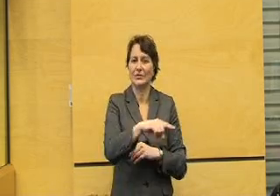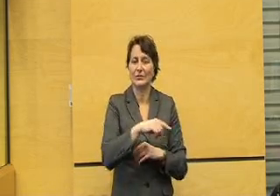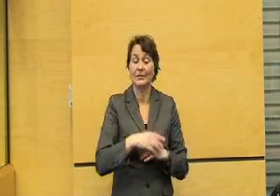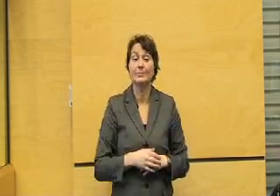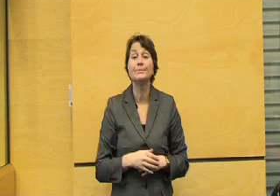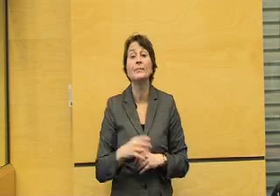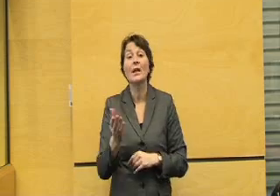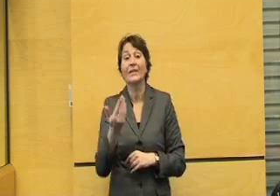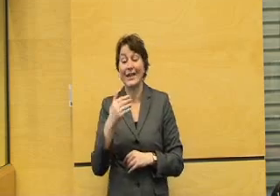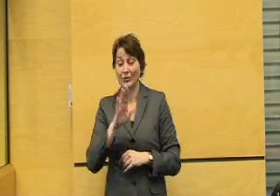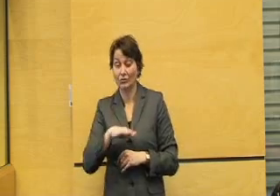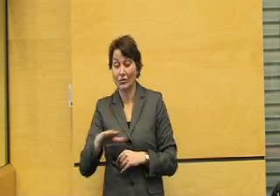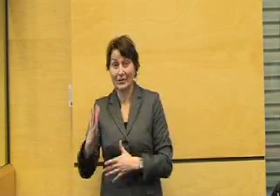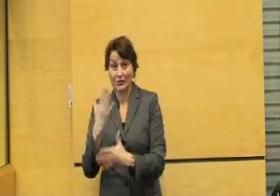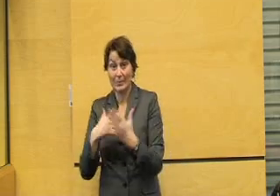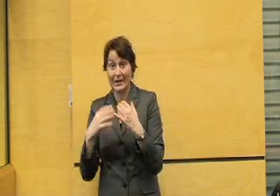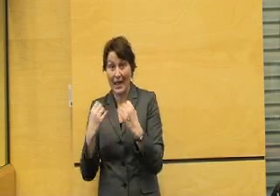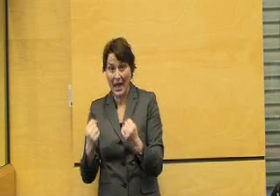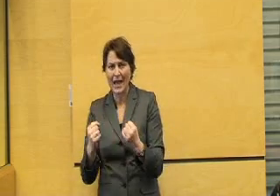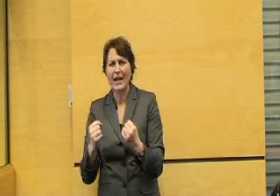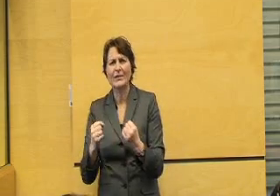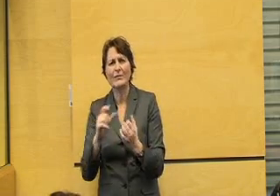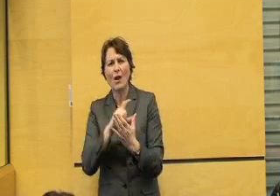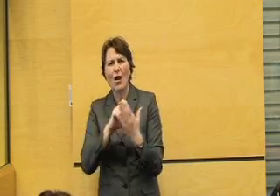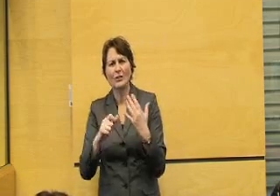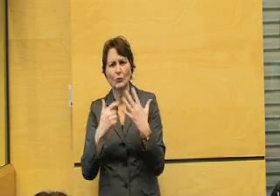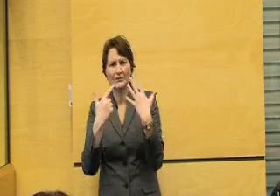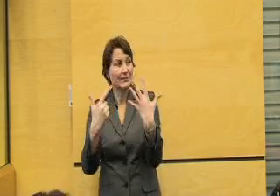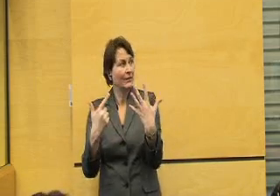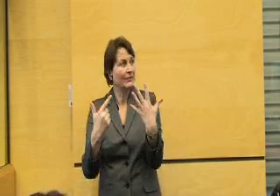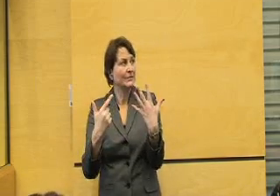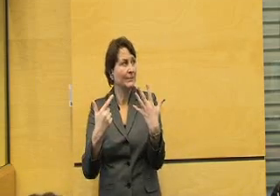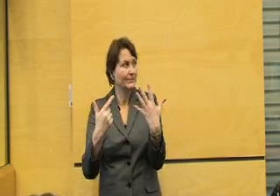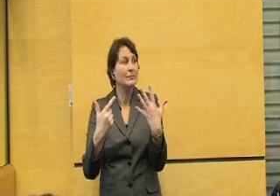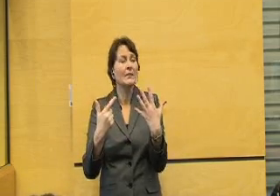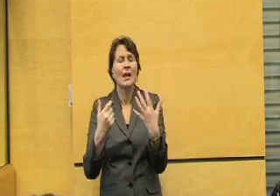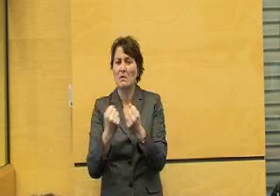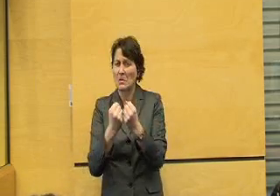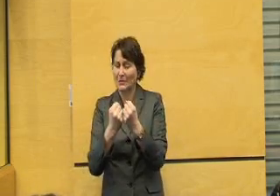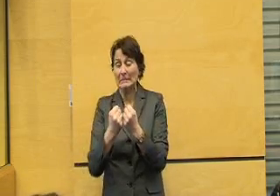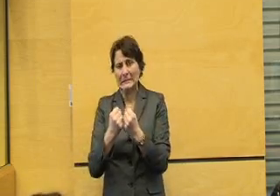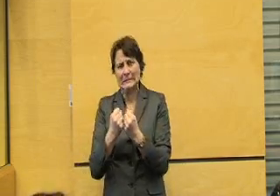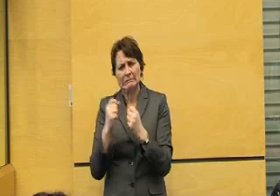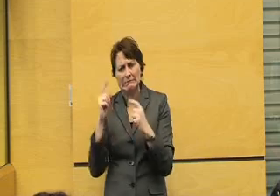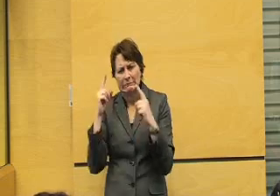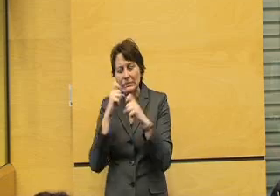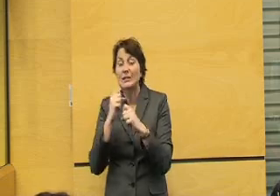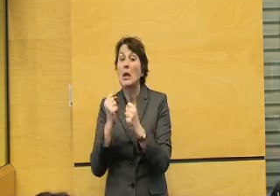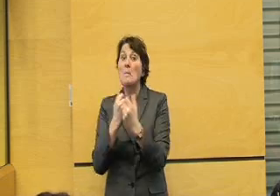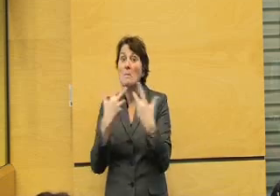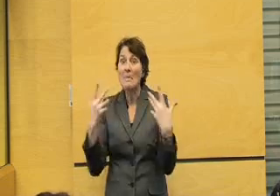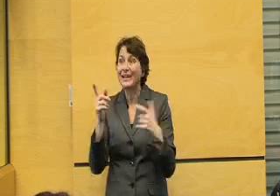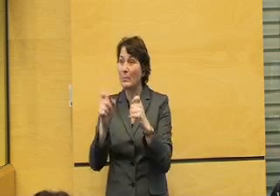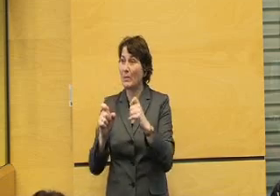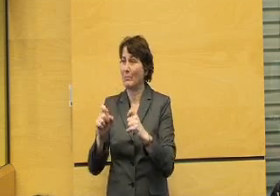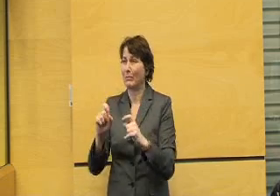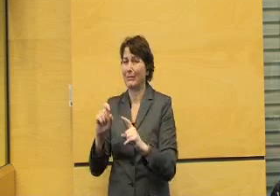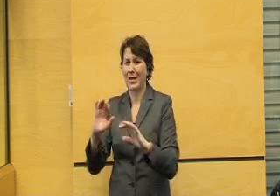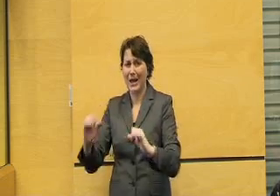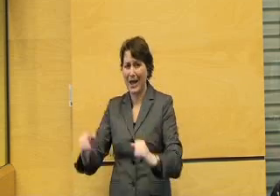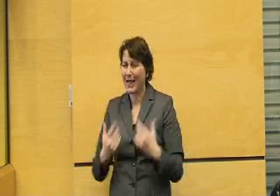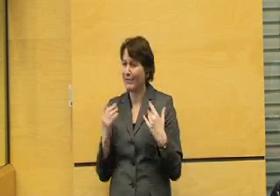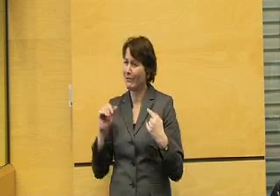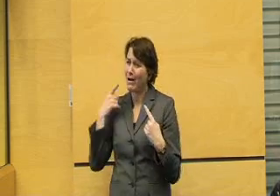with disabilities, I'm also concerned at the fact that there is a very large number of people living in poverty,